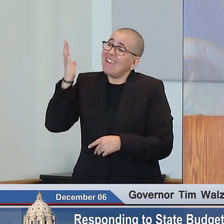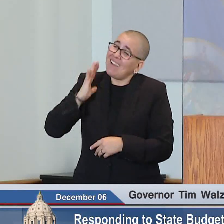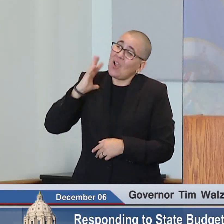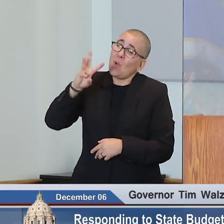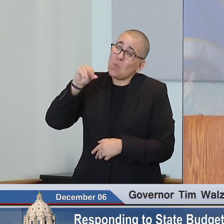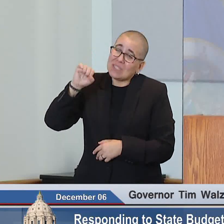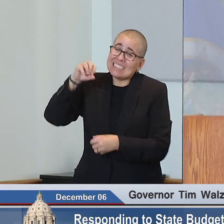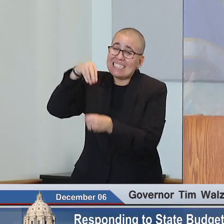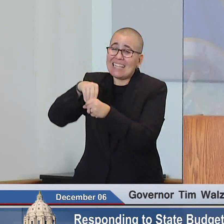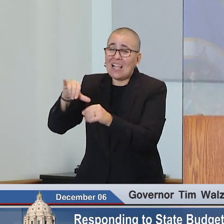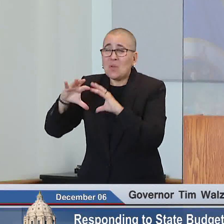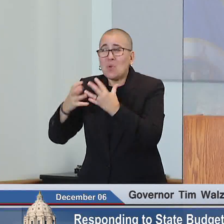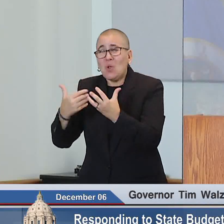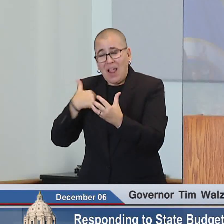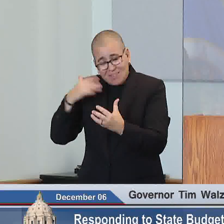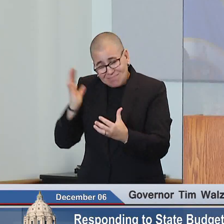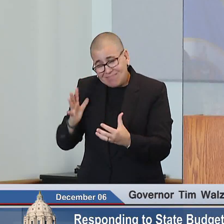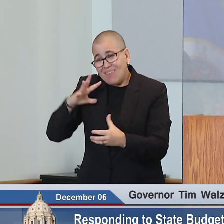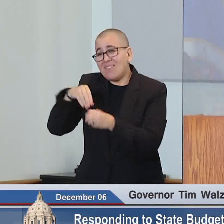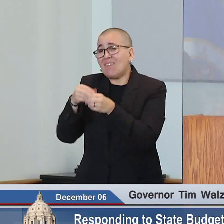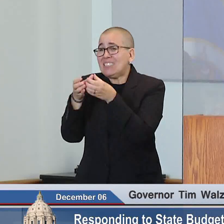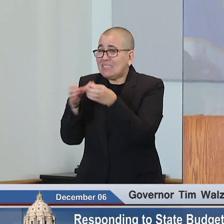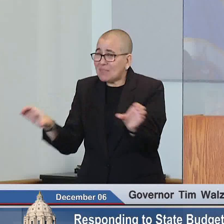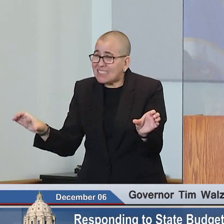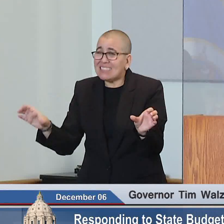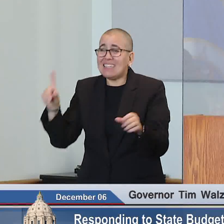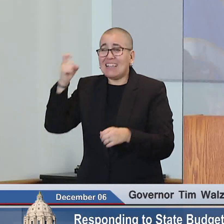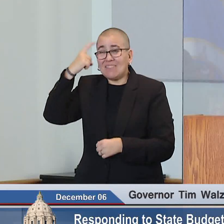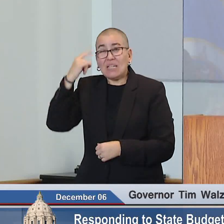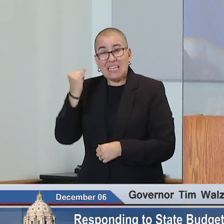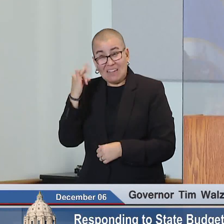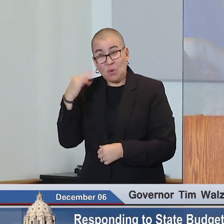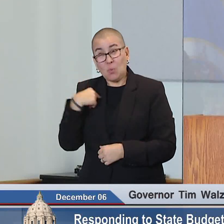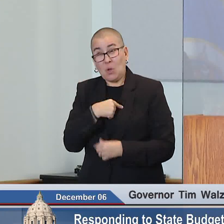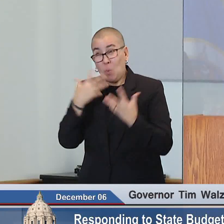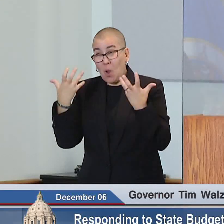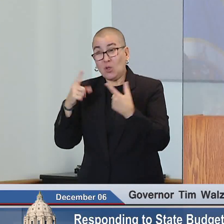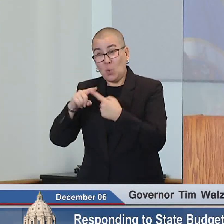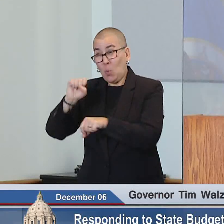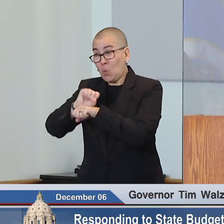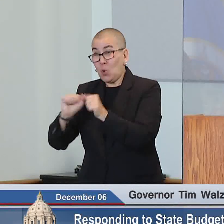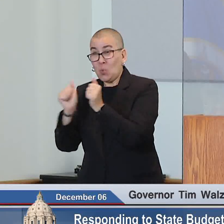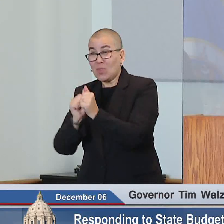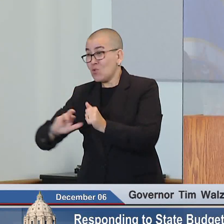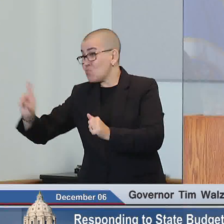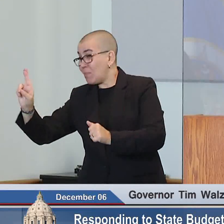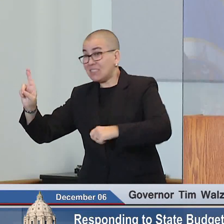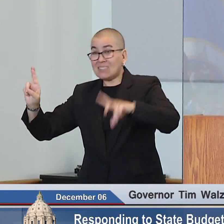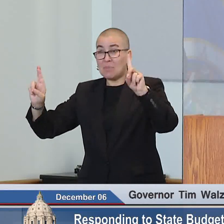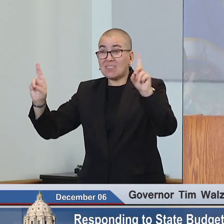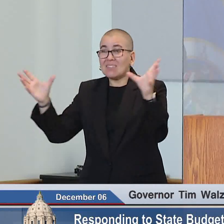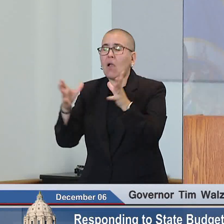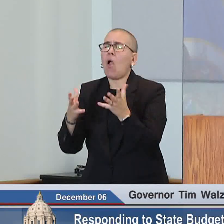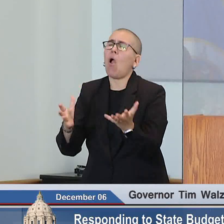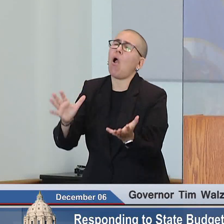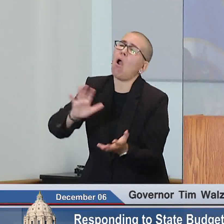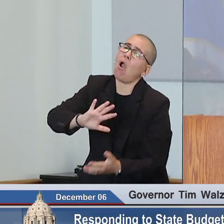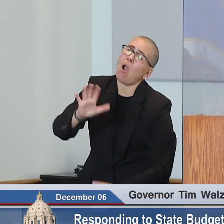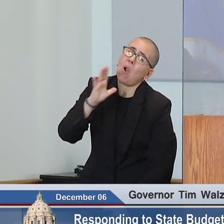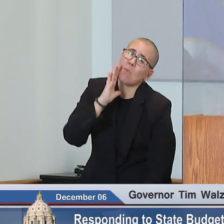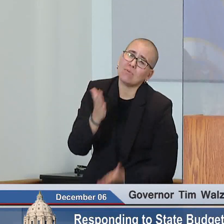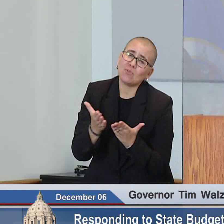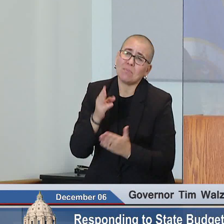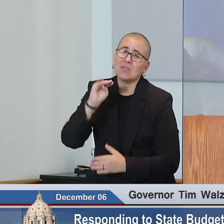If there is a true desire to work bipartisanly, I think it serves Minnesota so much better that we do that in the